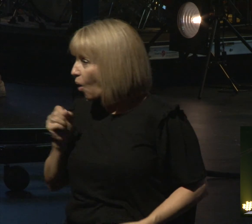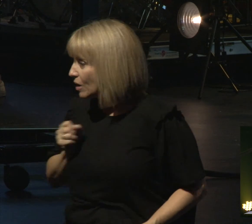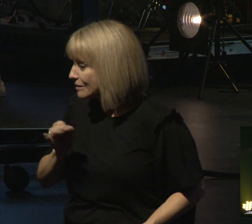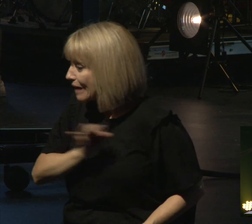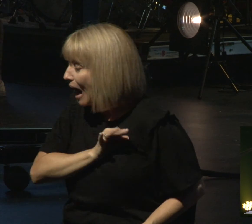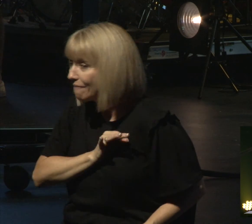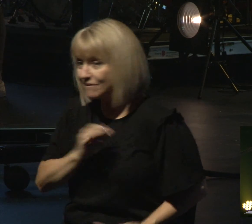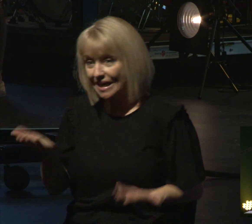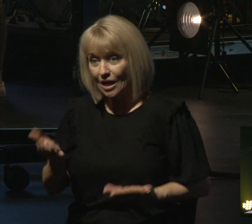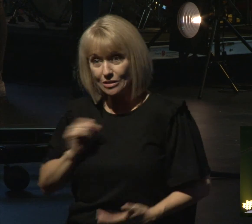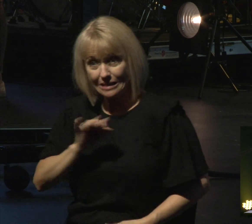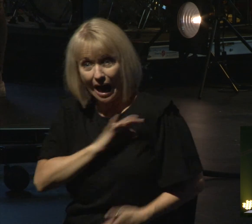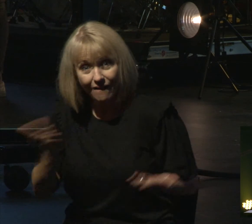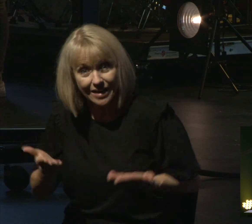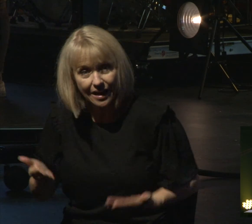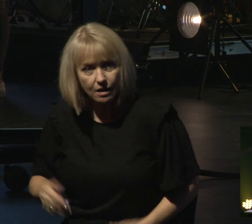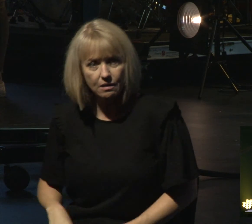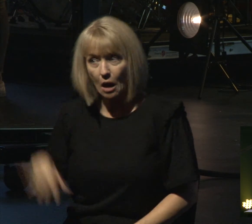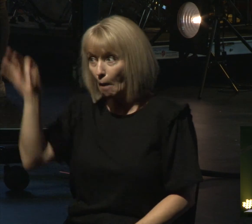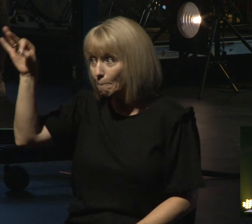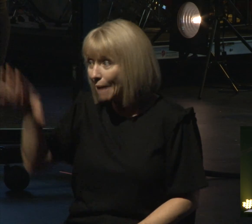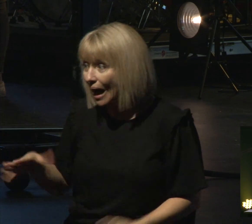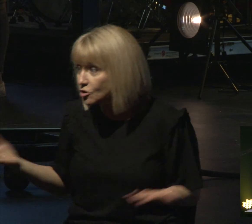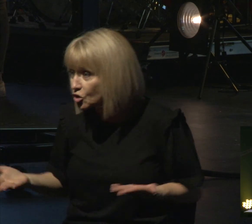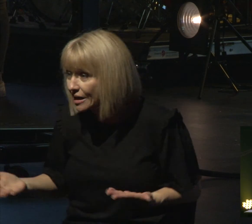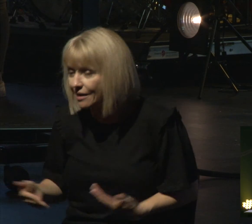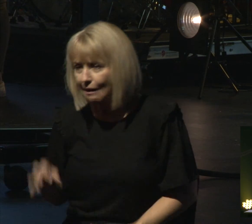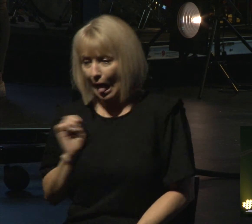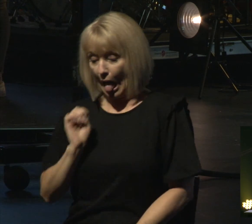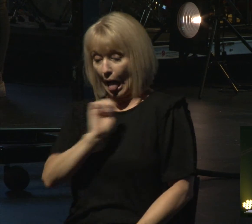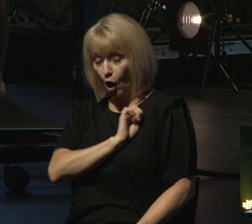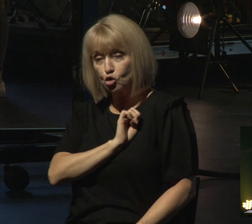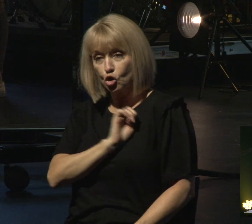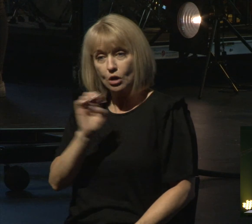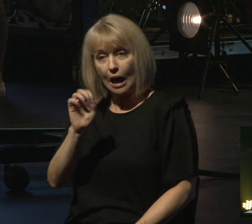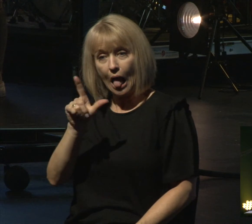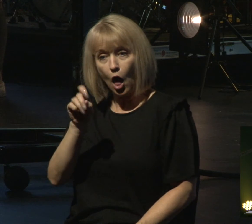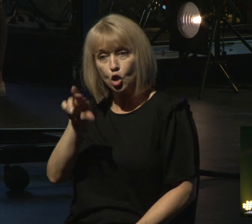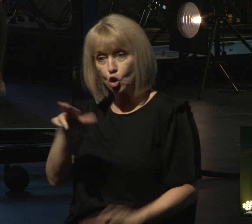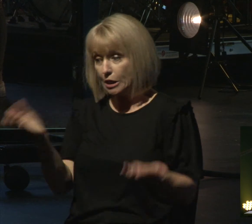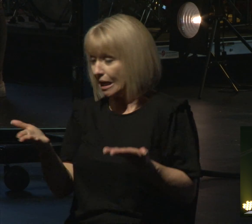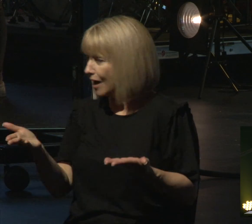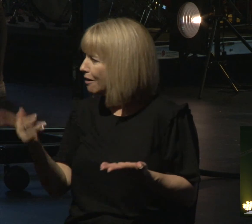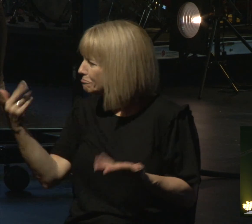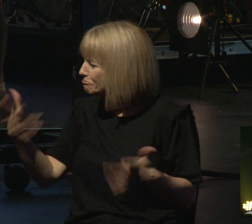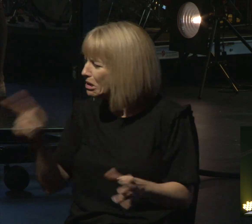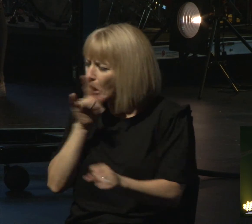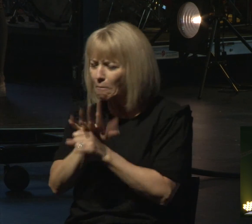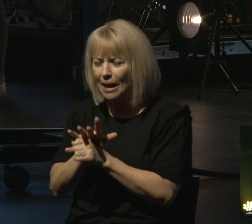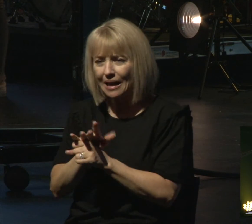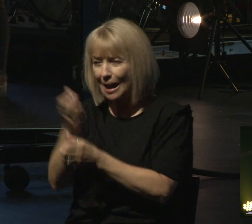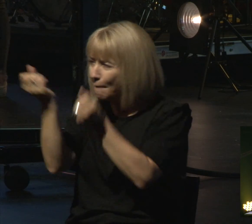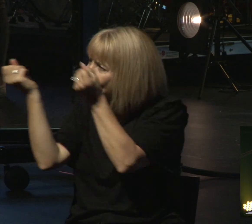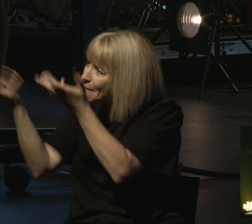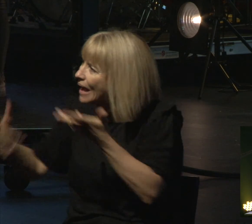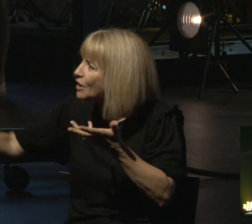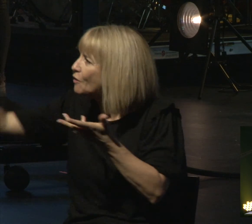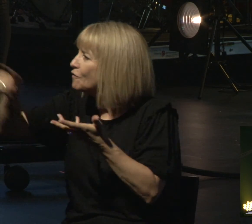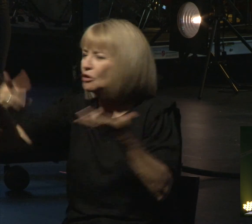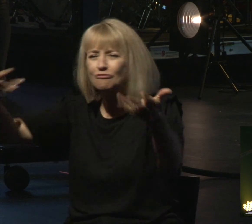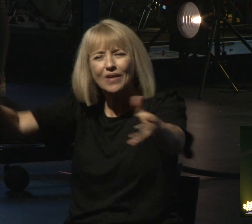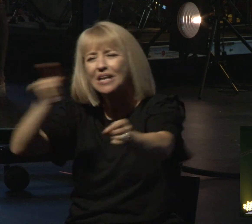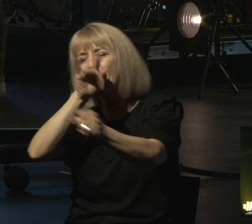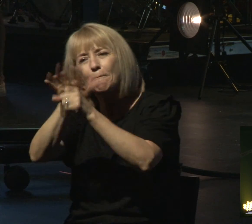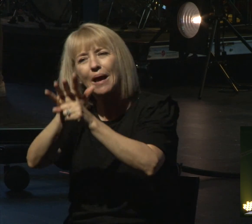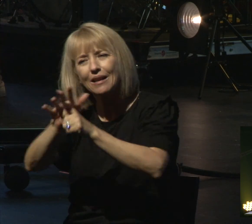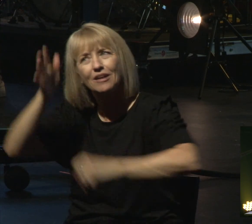our elders are committed to what could be. Many of you in this room, you've shown that you're committed to what